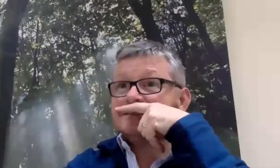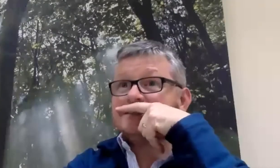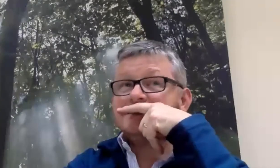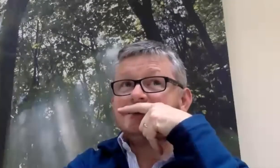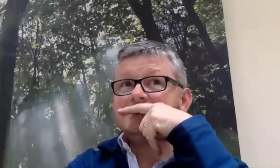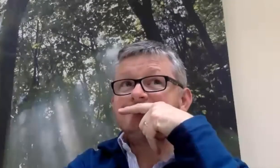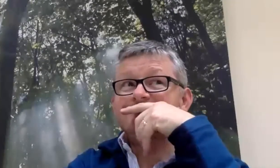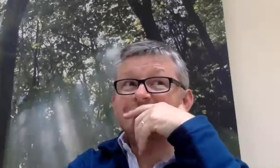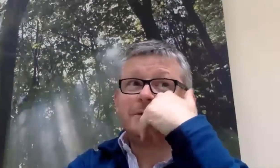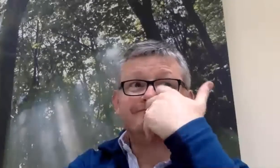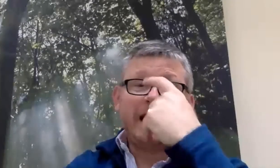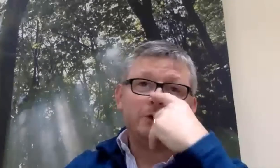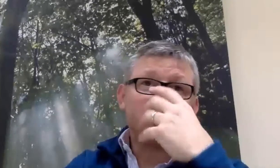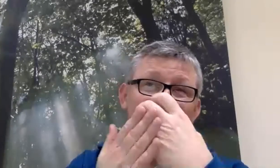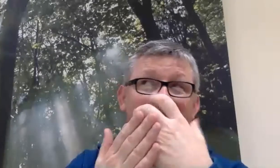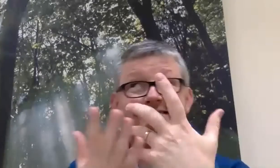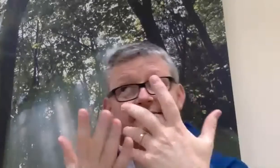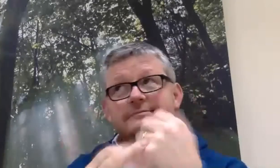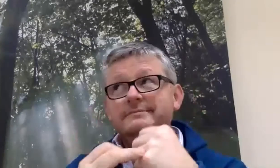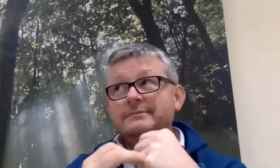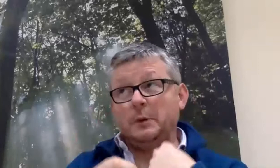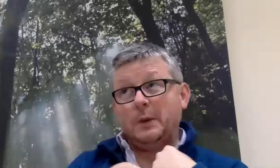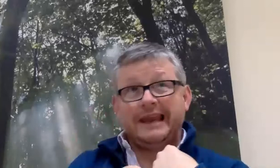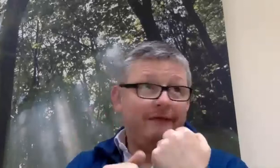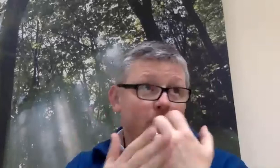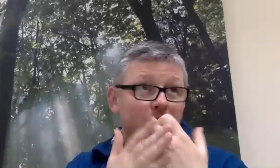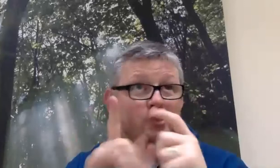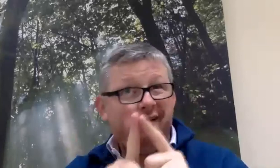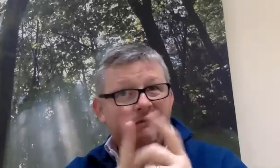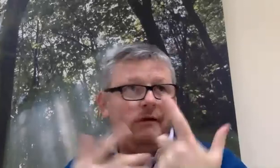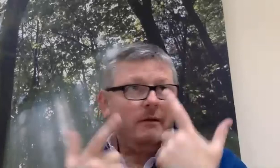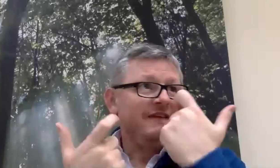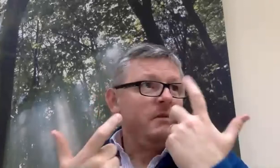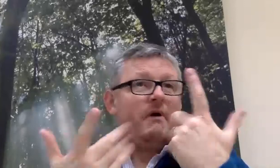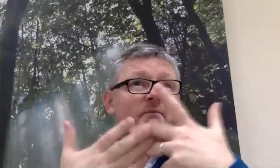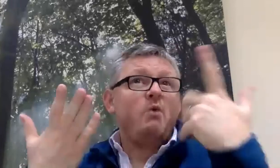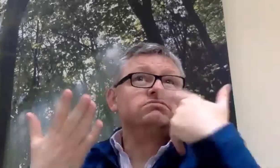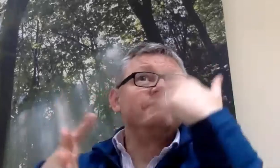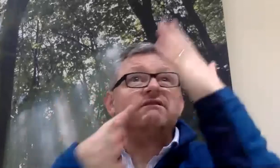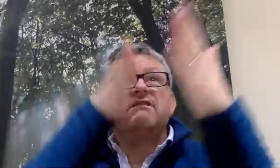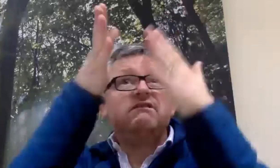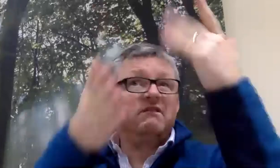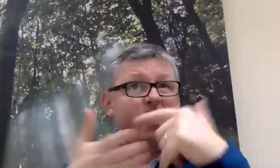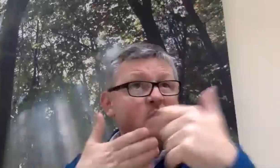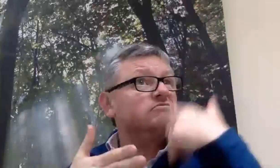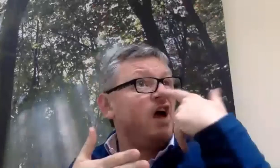I can see how you would be. I know this whole thing about copyright is problematic, and we have to be hugely careful of